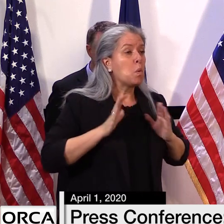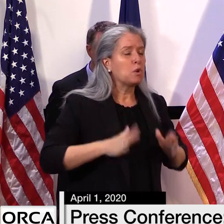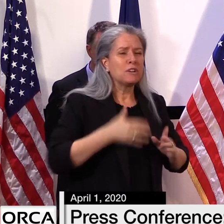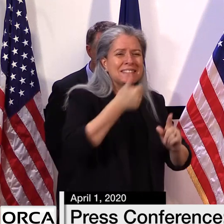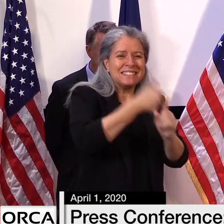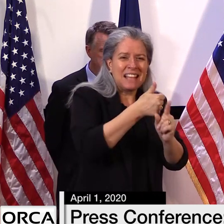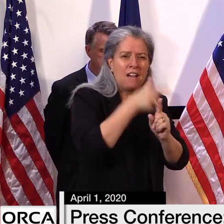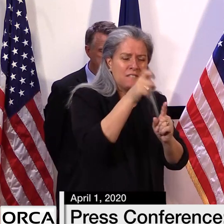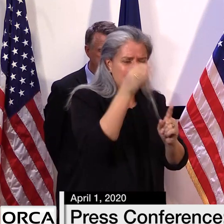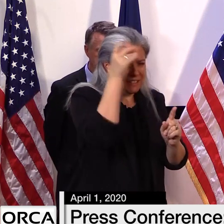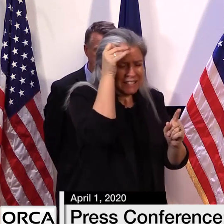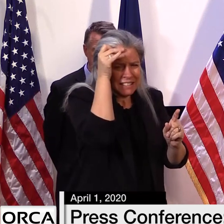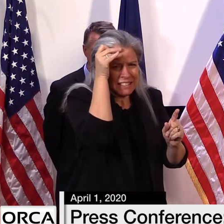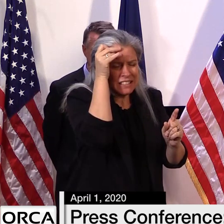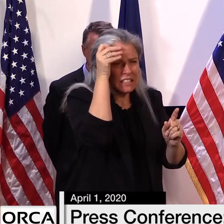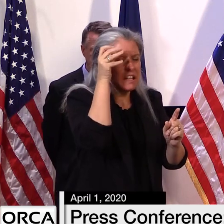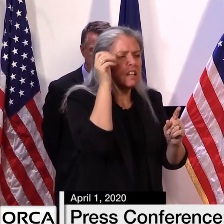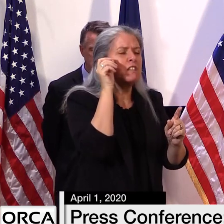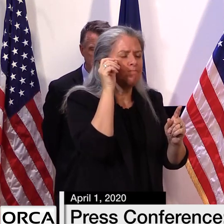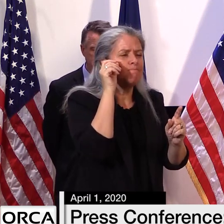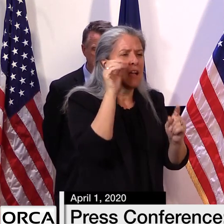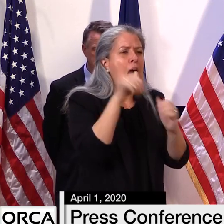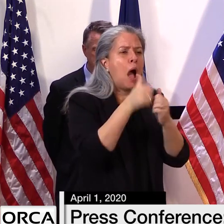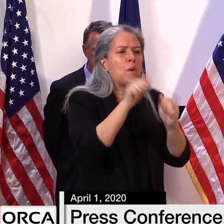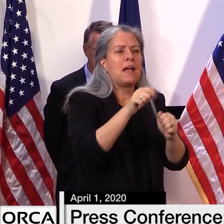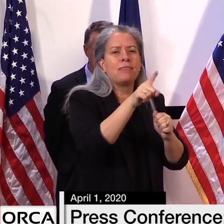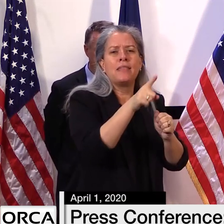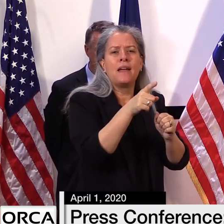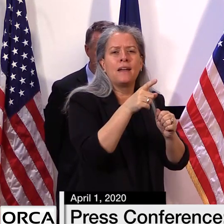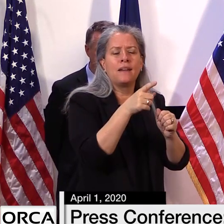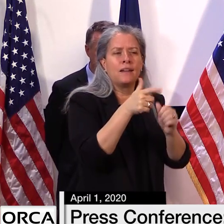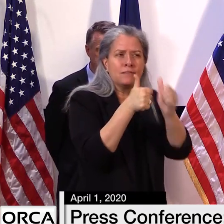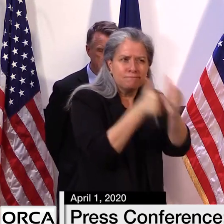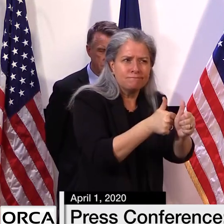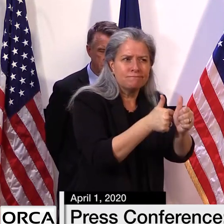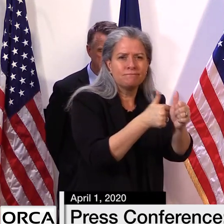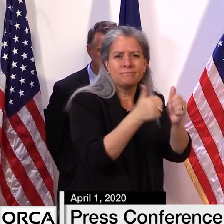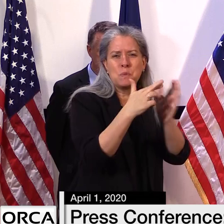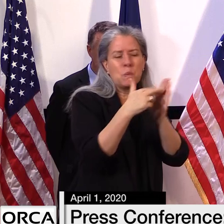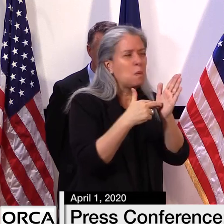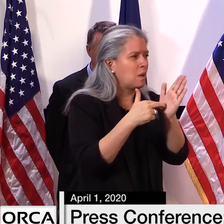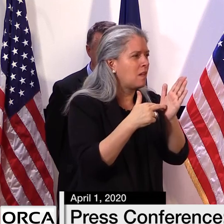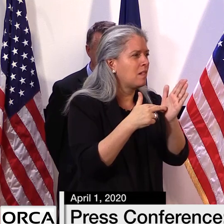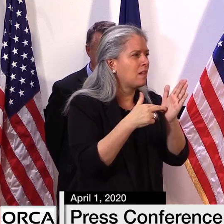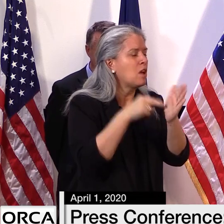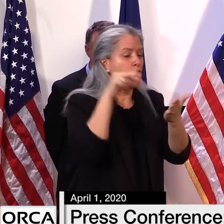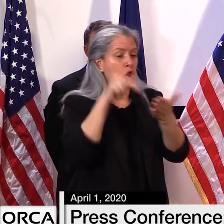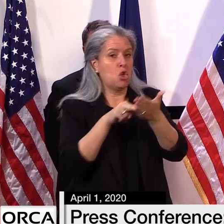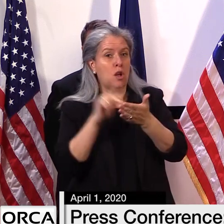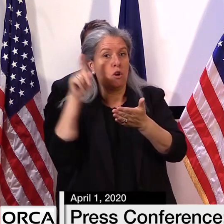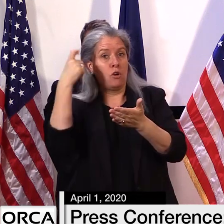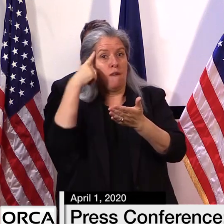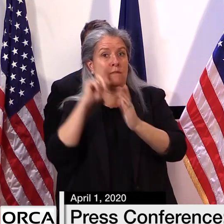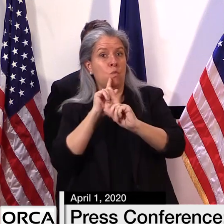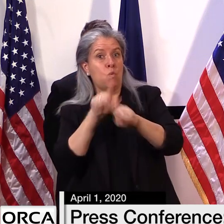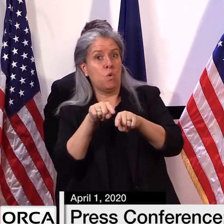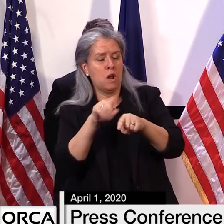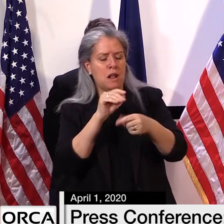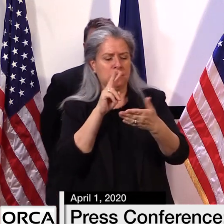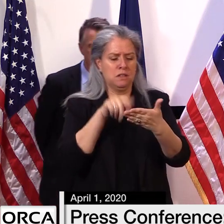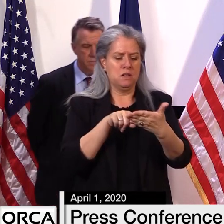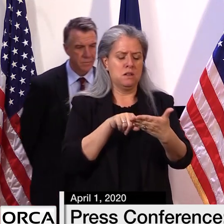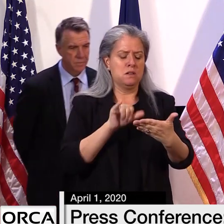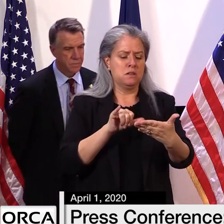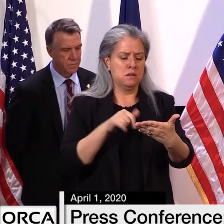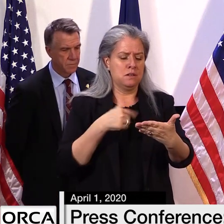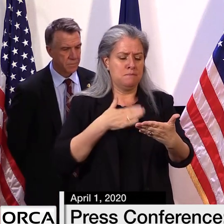to understand how they might comply without our specific guidance at this time, and looking at the executive order and asking themselves, is